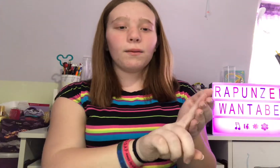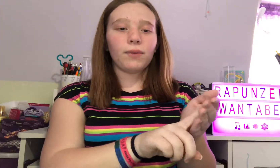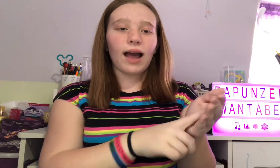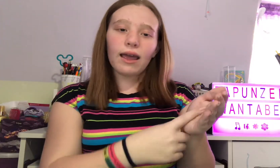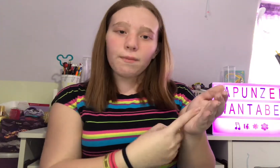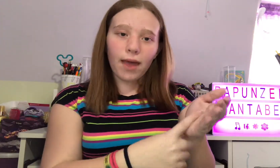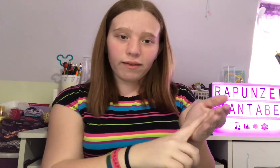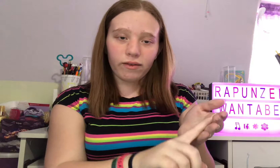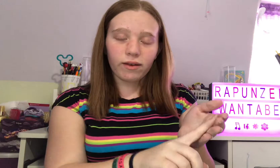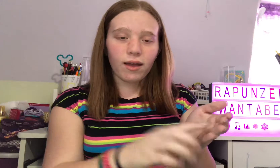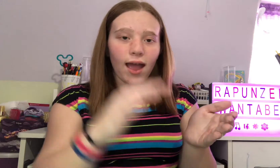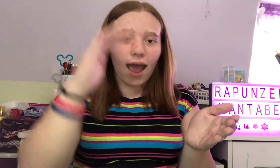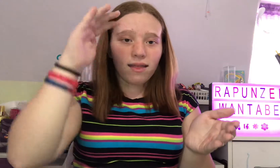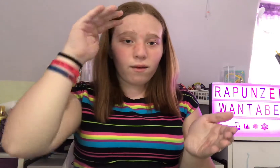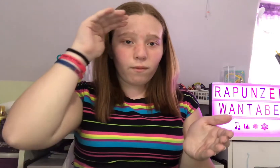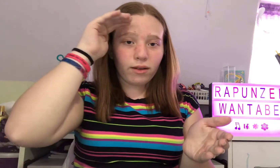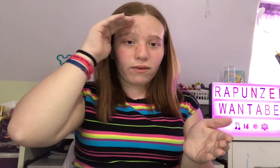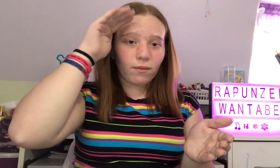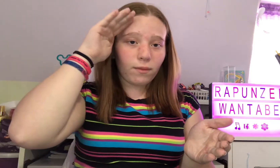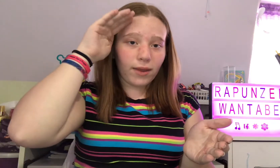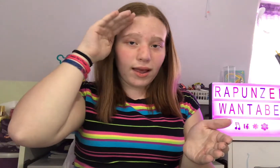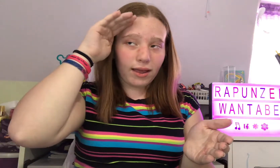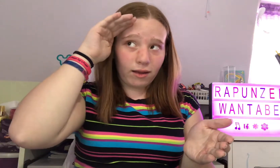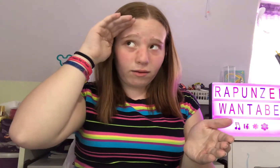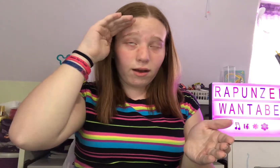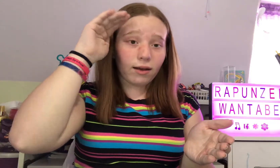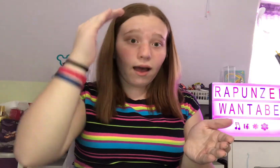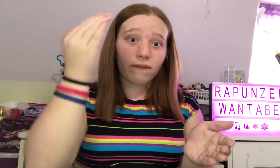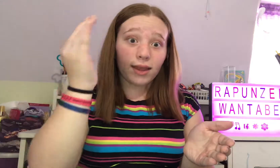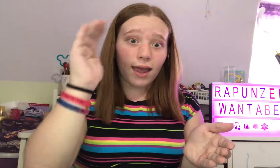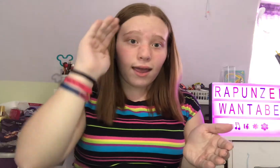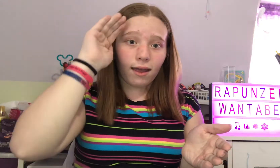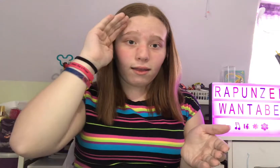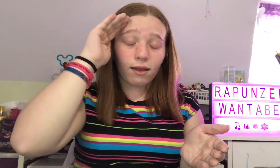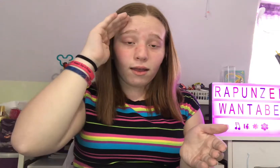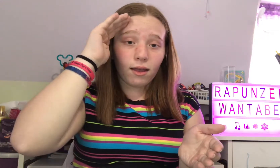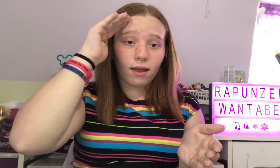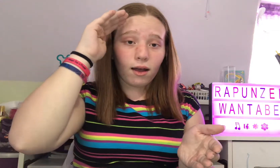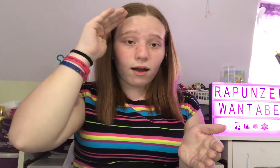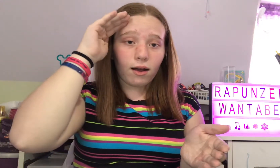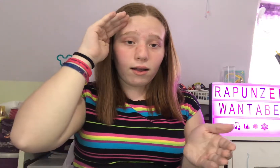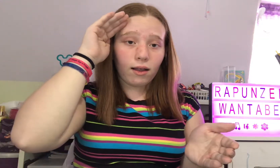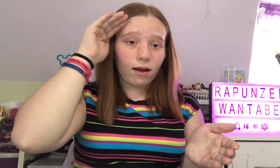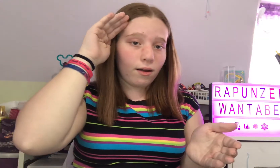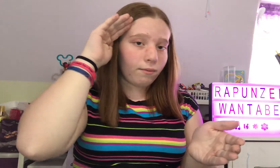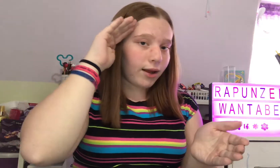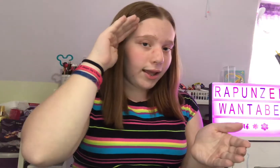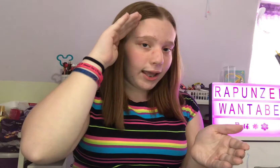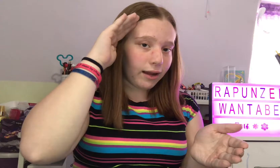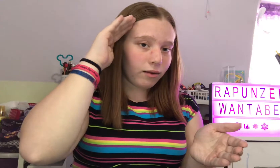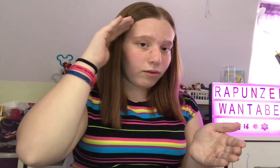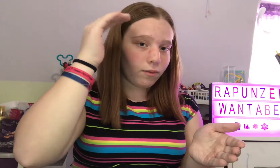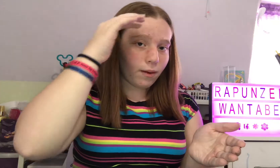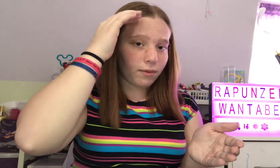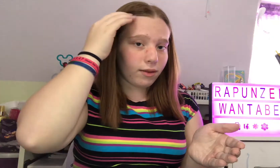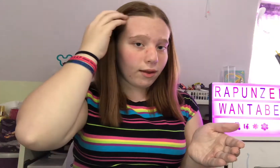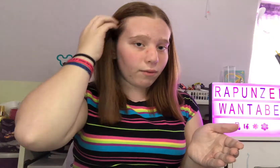but kind of bent. And then one of them will be kind of cuffed again on right here. So probably like